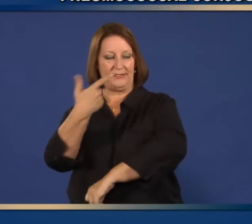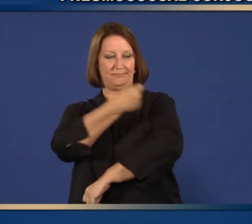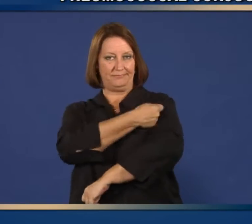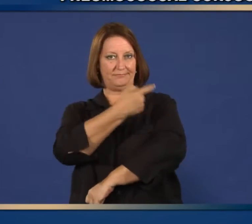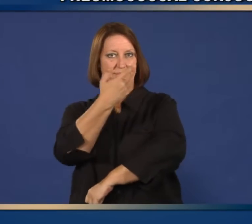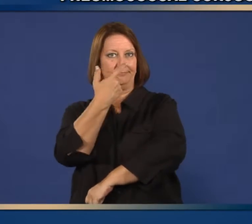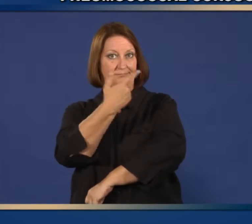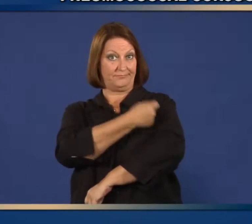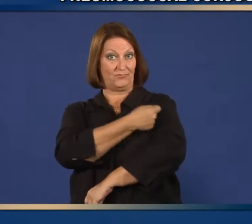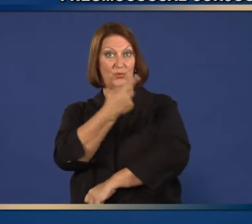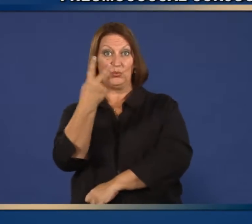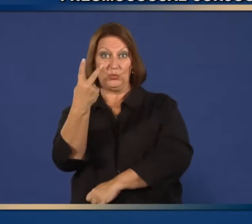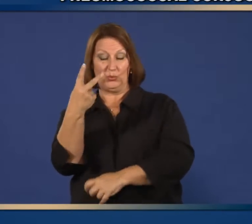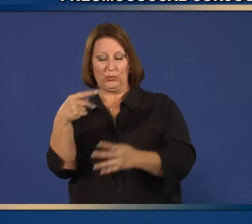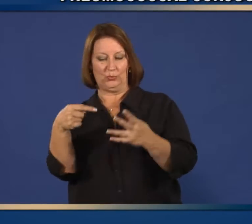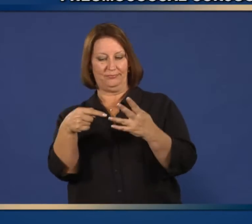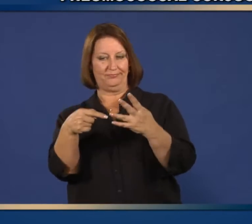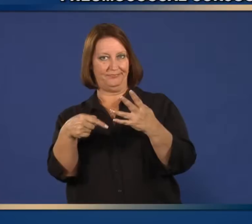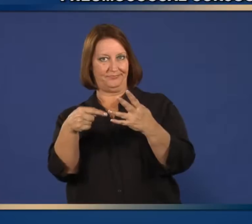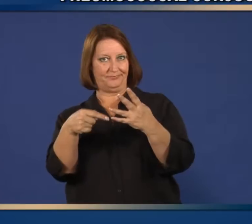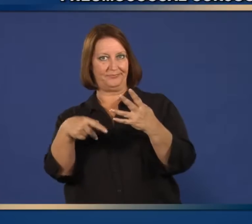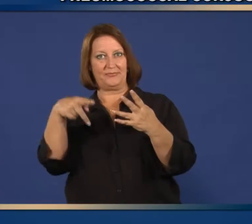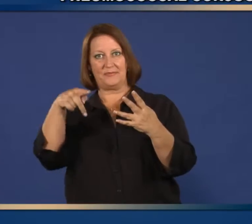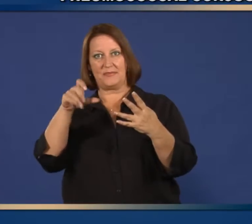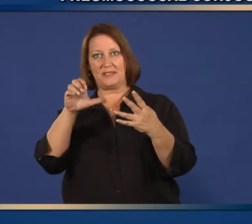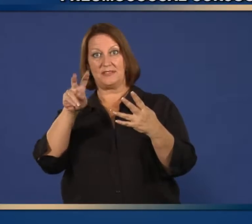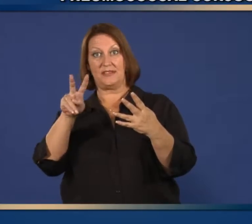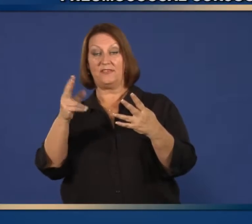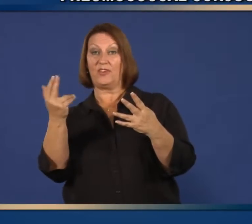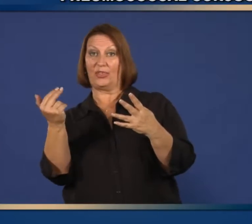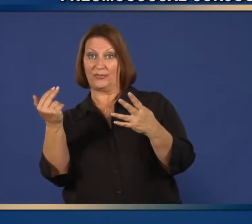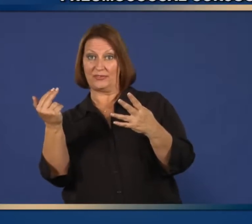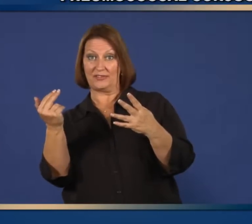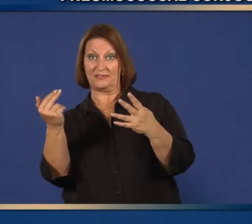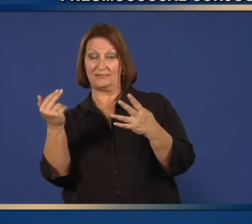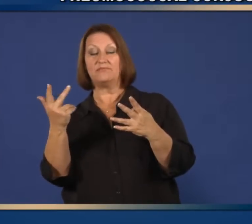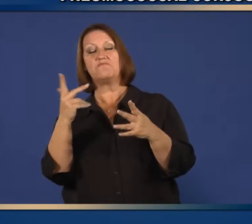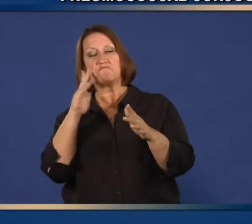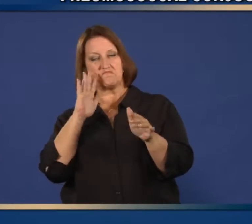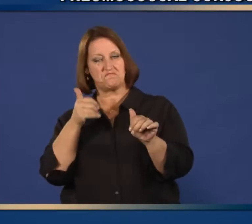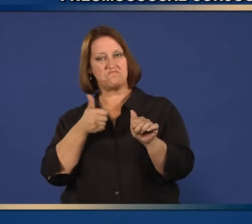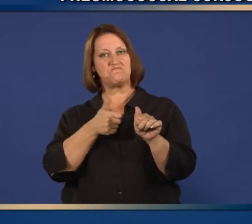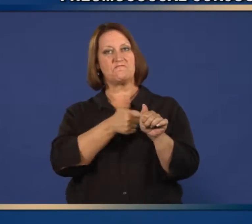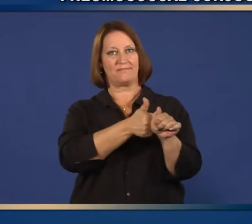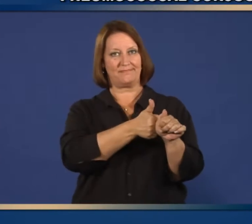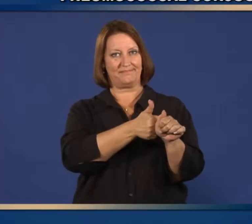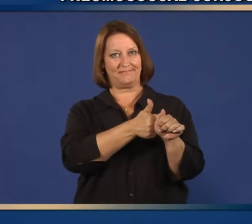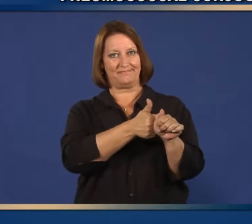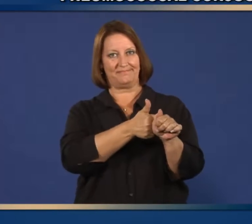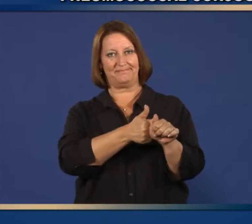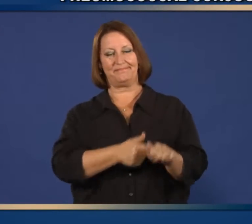doses of PCV7 or PCV13.